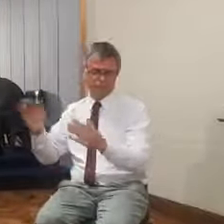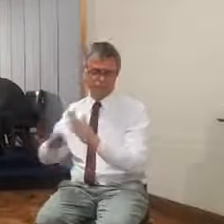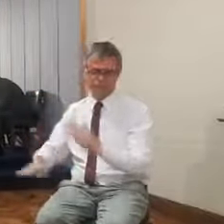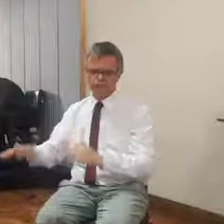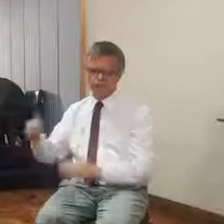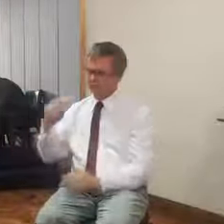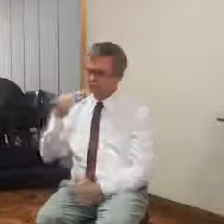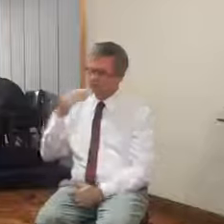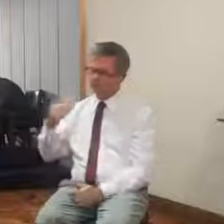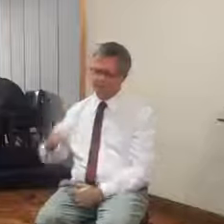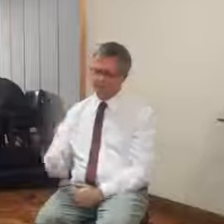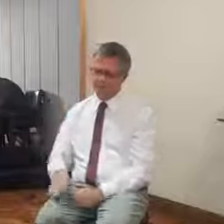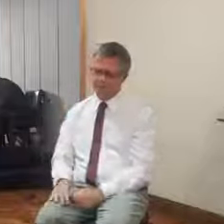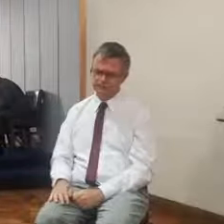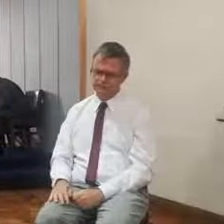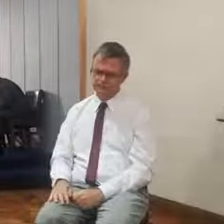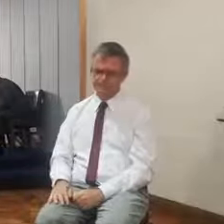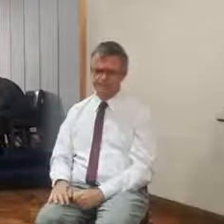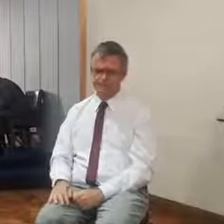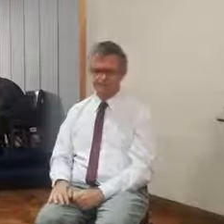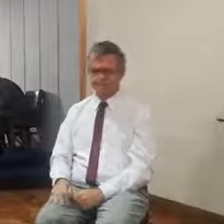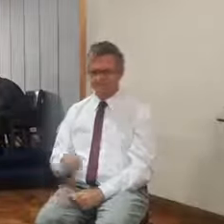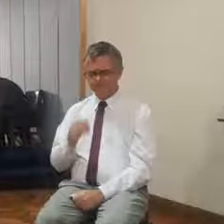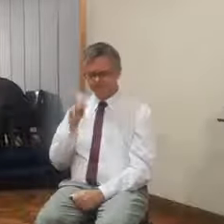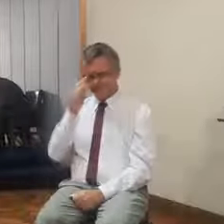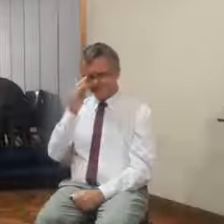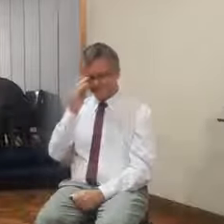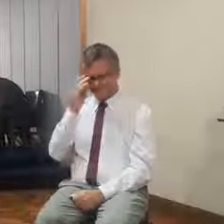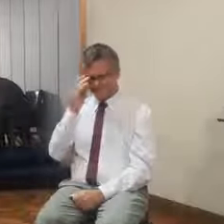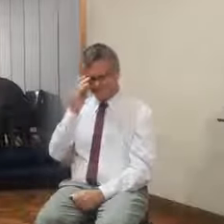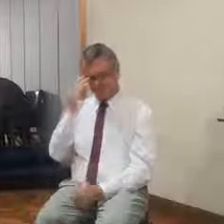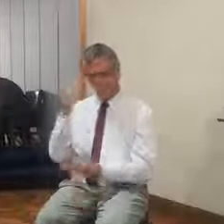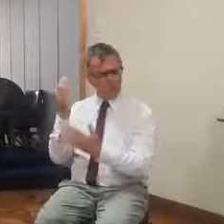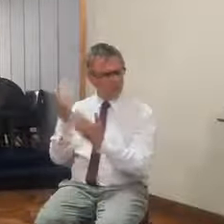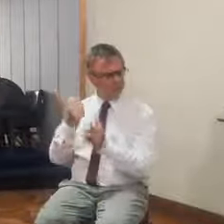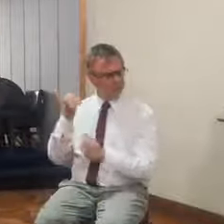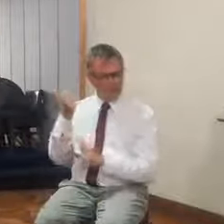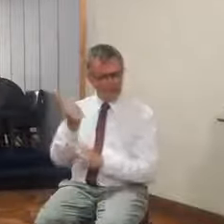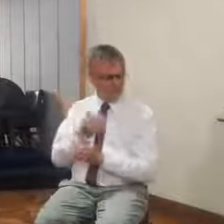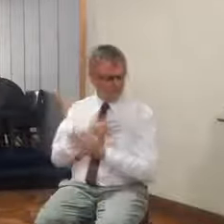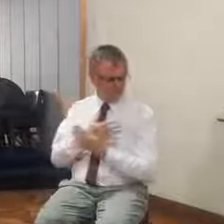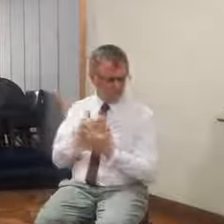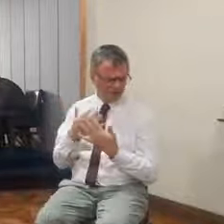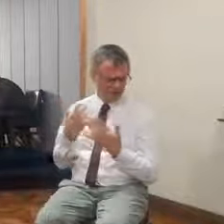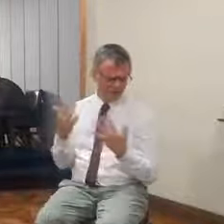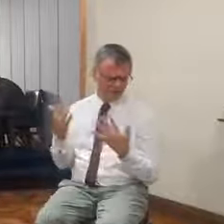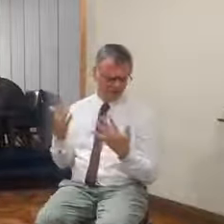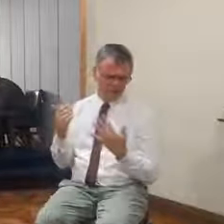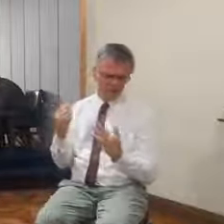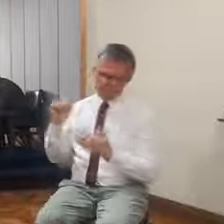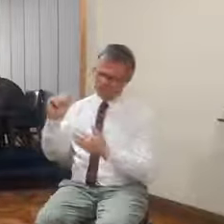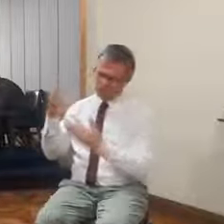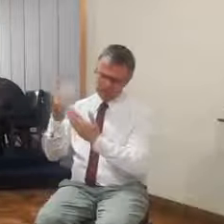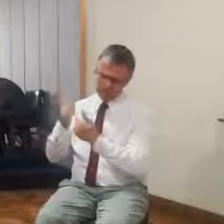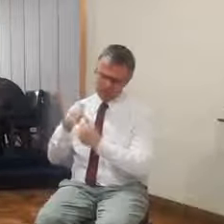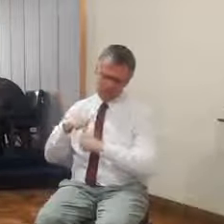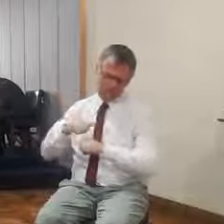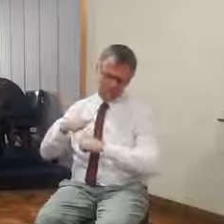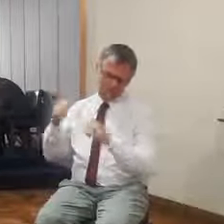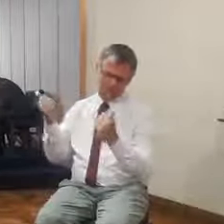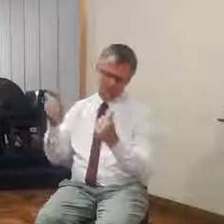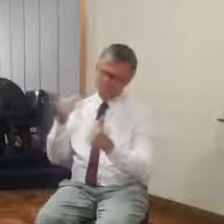praise and to thank before. Lord, they are innumerable. Oh gracious God, and so is that blessing, Lord, upon